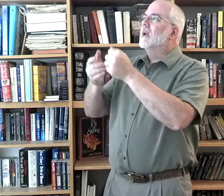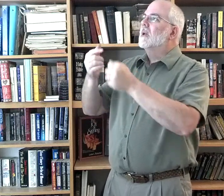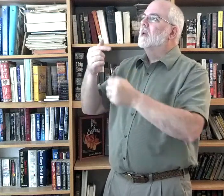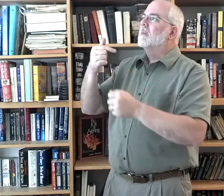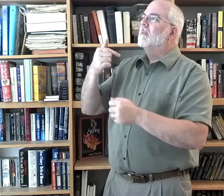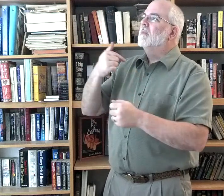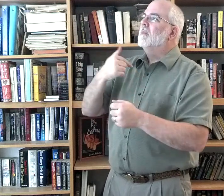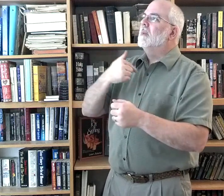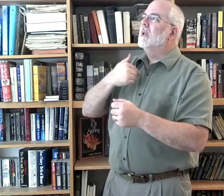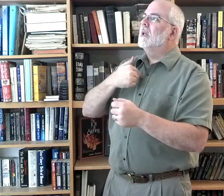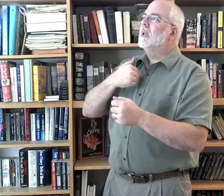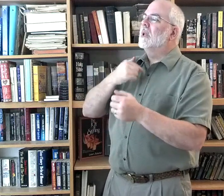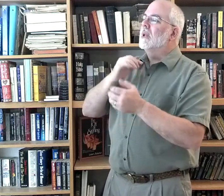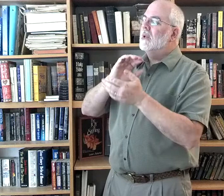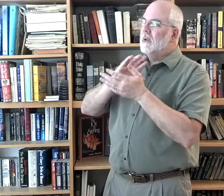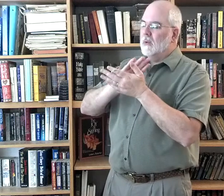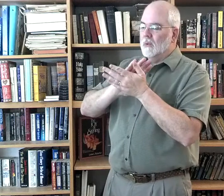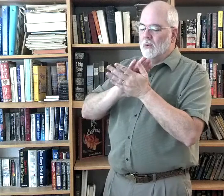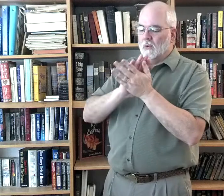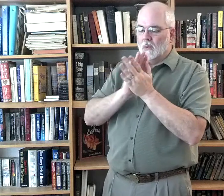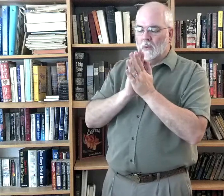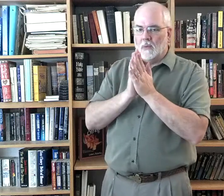help me to be.